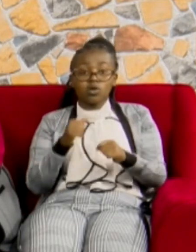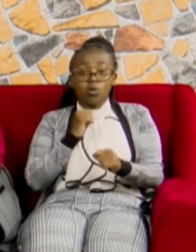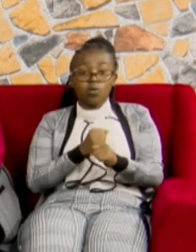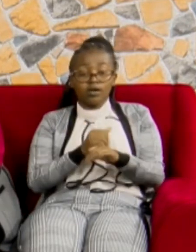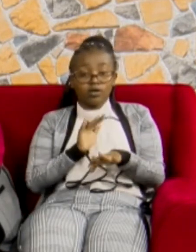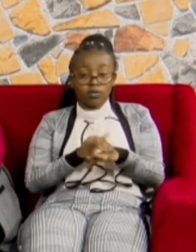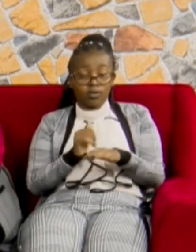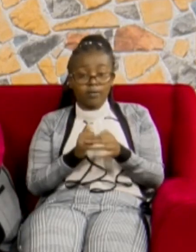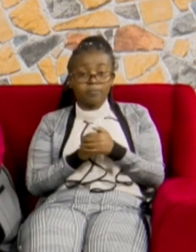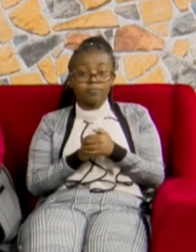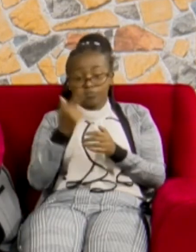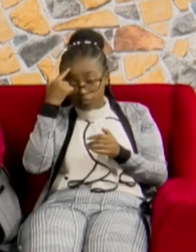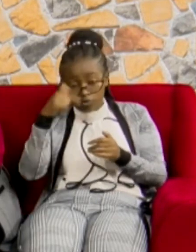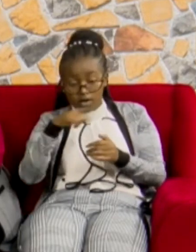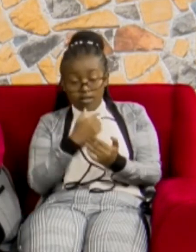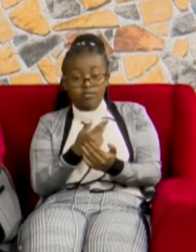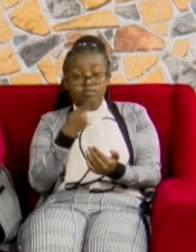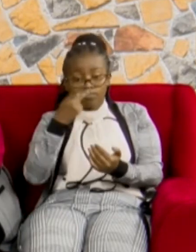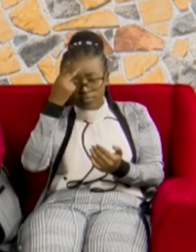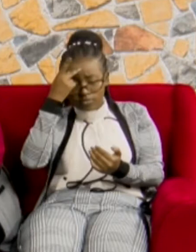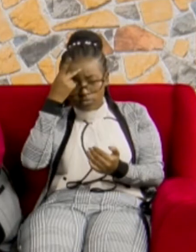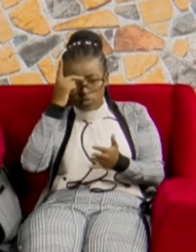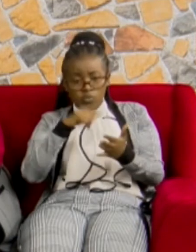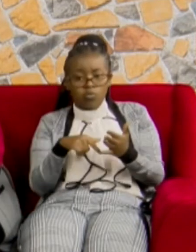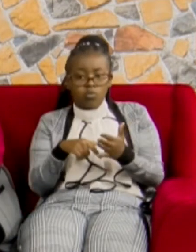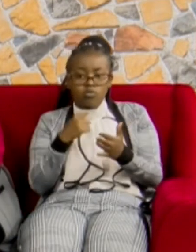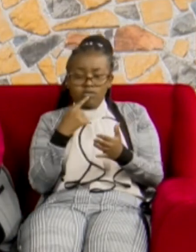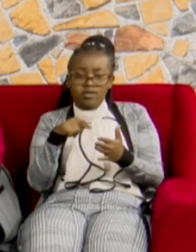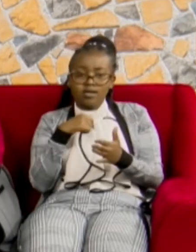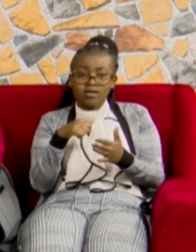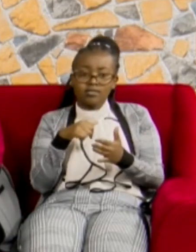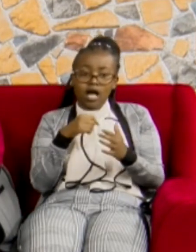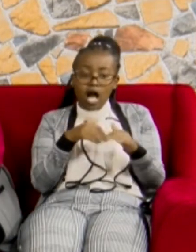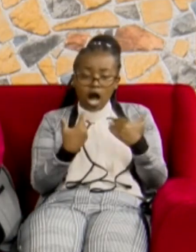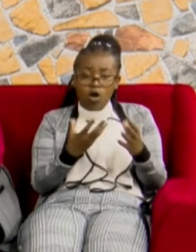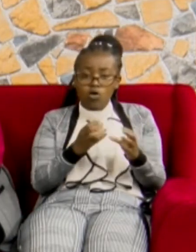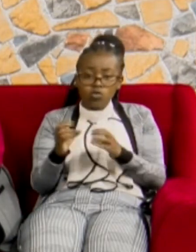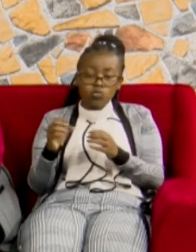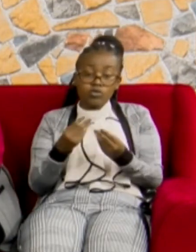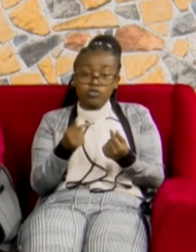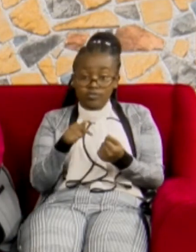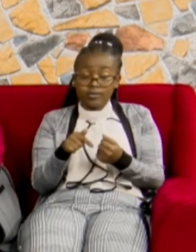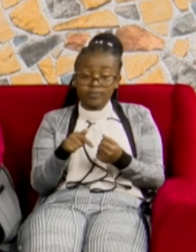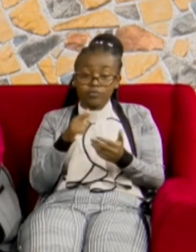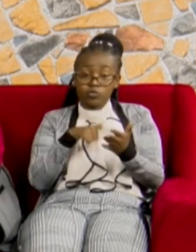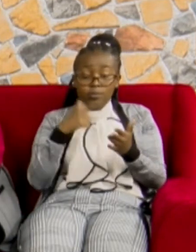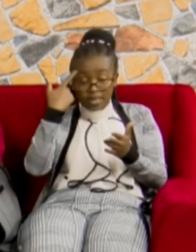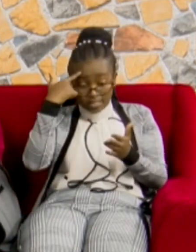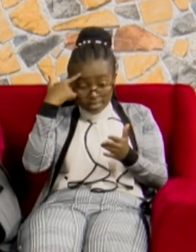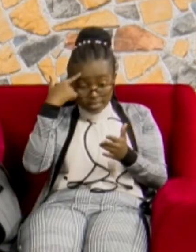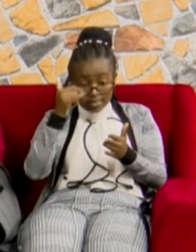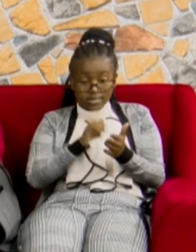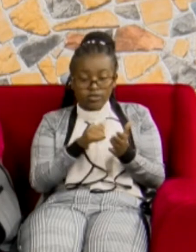on. So for us parents, what would you tell us how do we deal with that? So what I think is